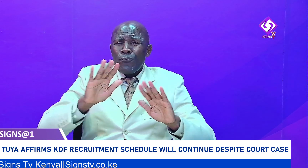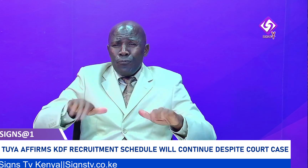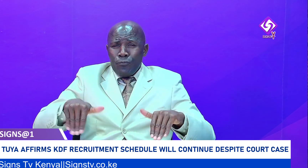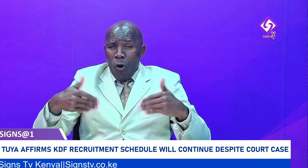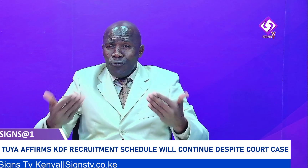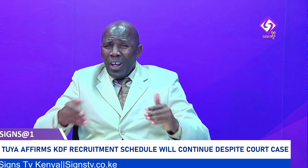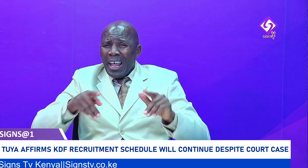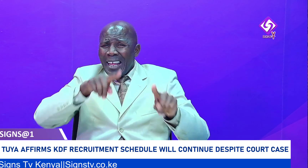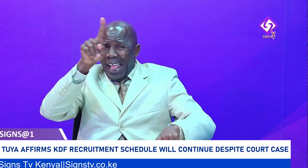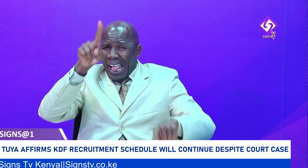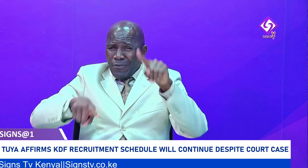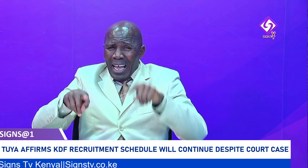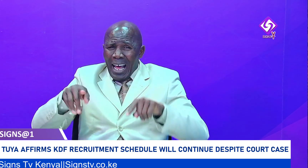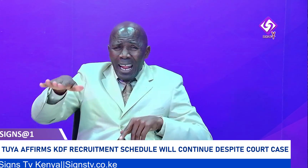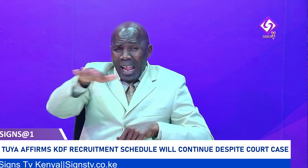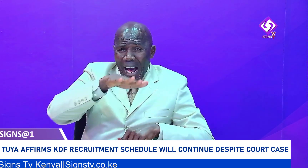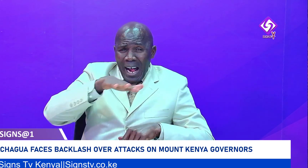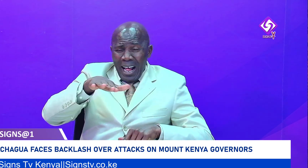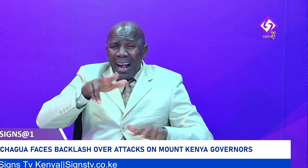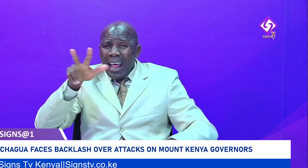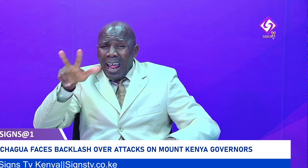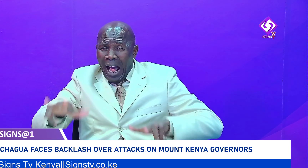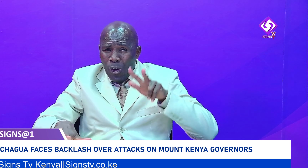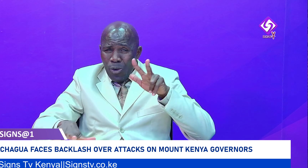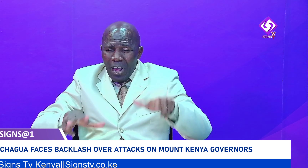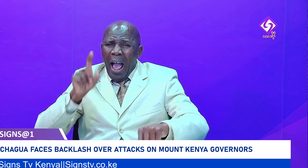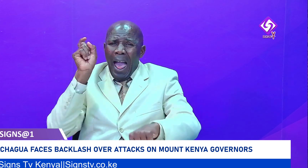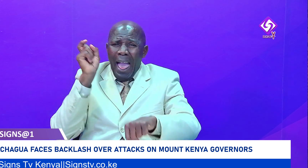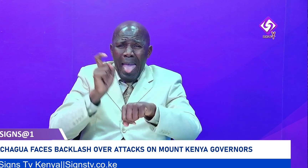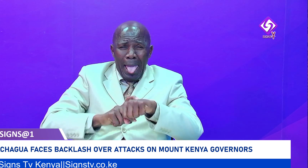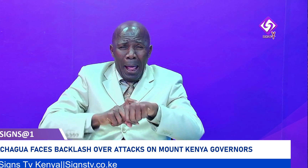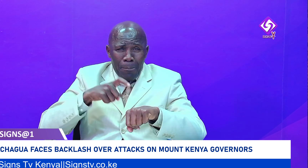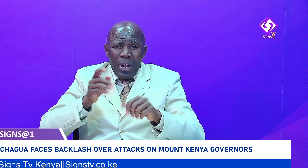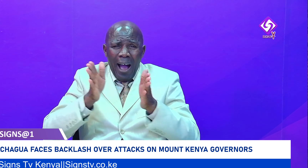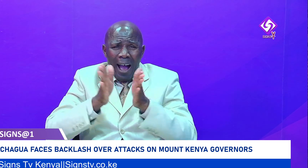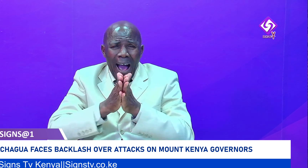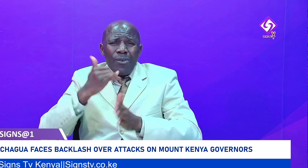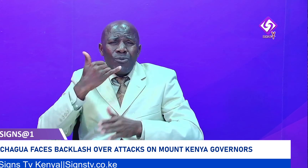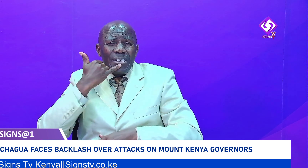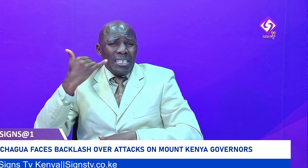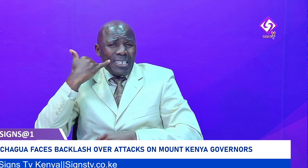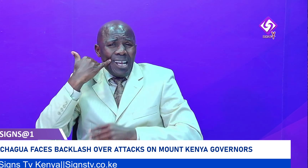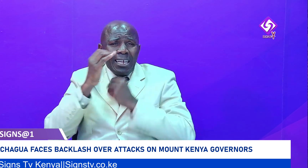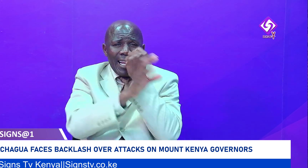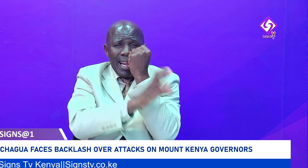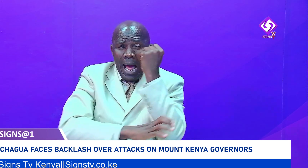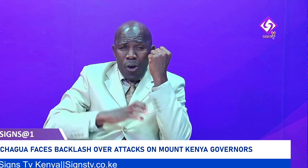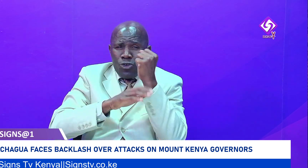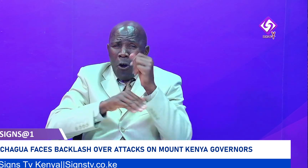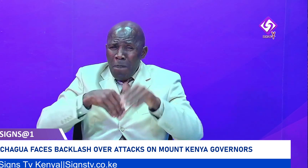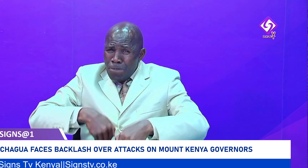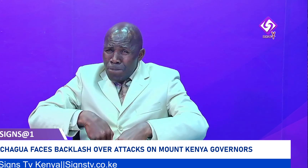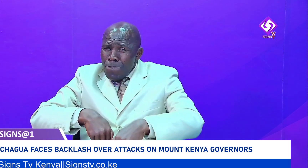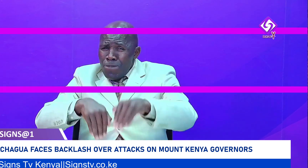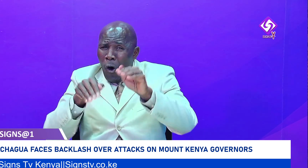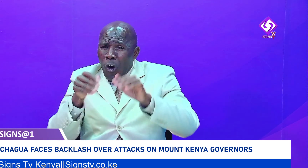Kirinyaga, Embu, and Nakuru counties following his recent attack on Kirinyaga Governor Anne